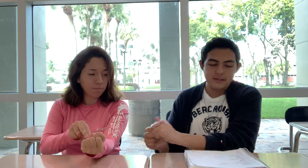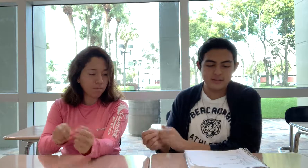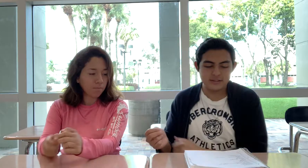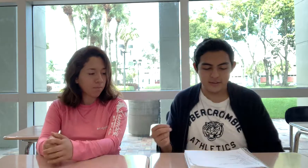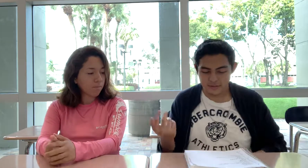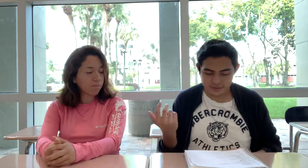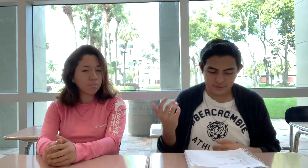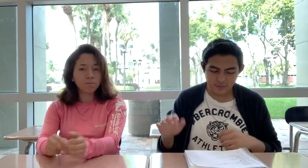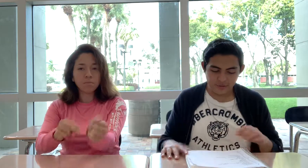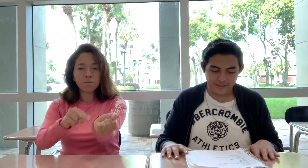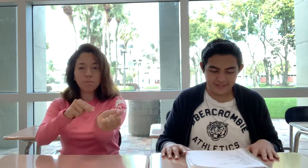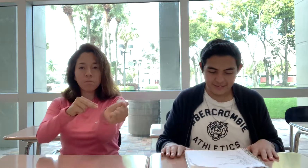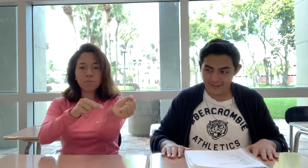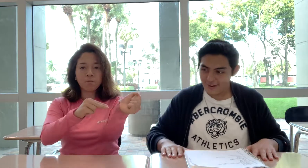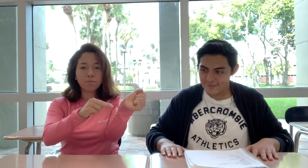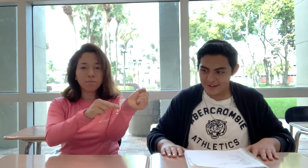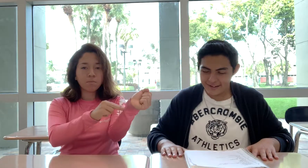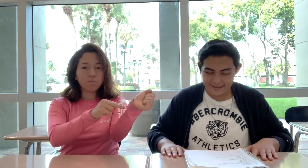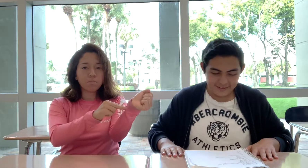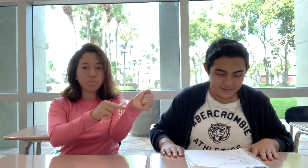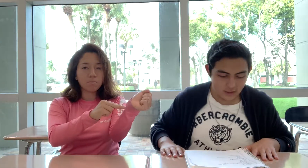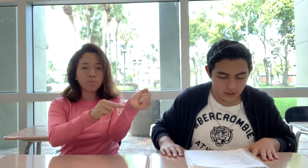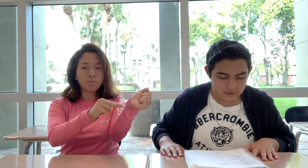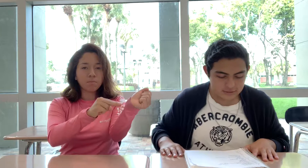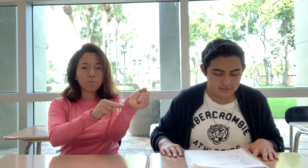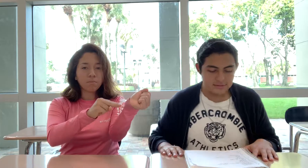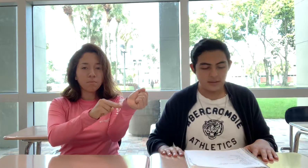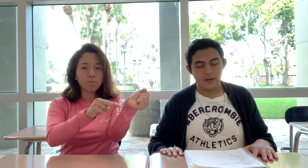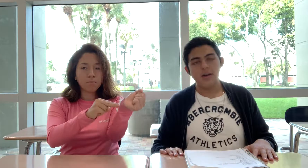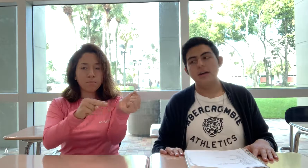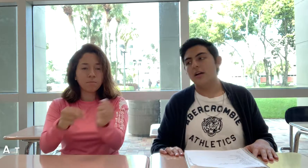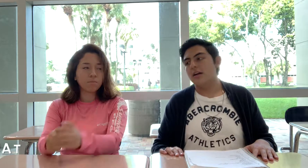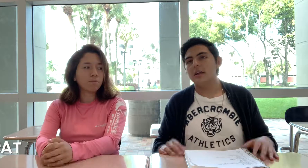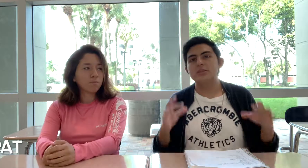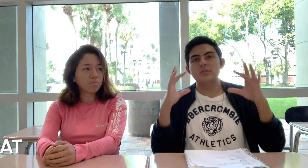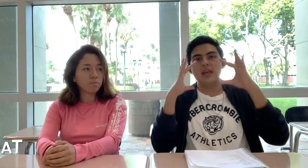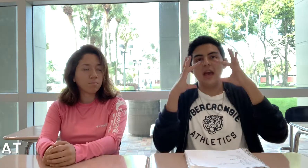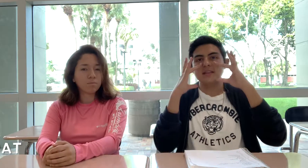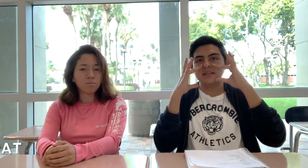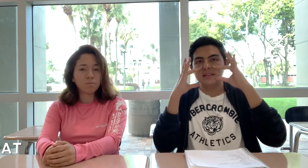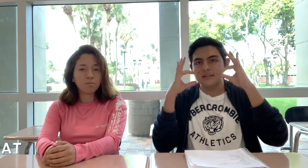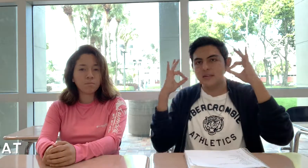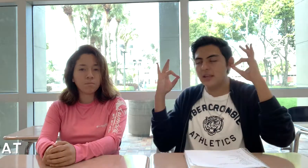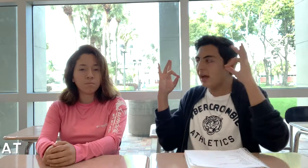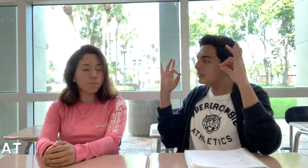It's just that you're just so quiet like. I'm ready. Nurse. Now let's do Cat. Cat.